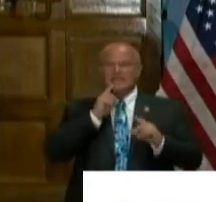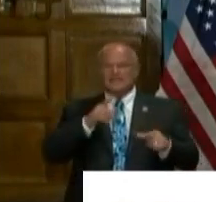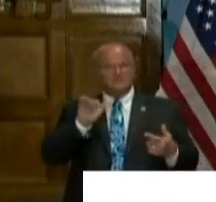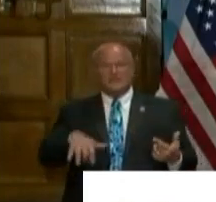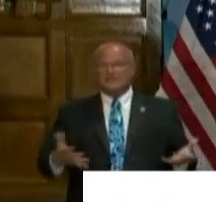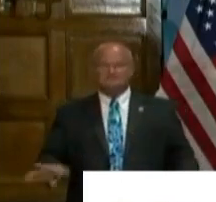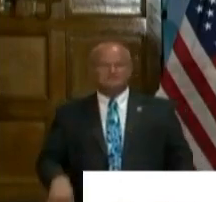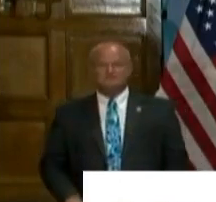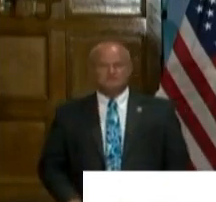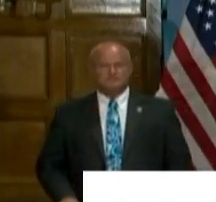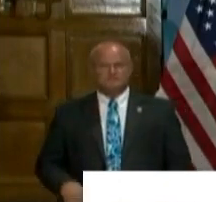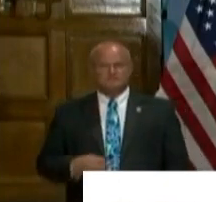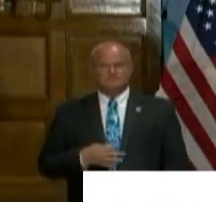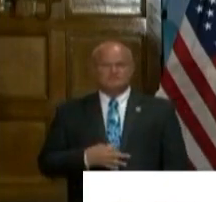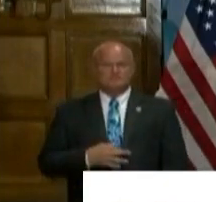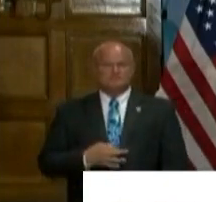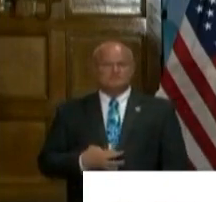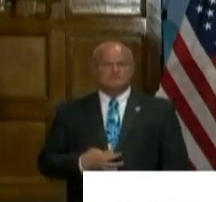answer for that.